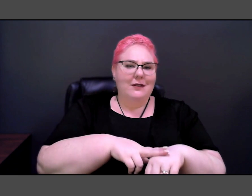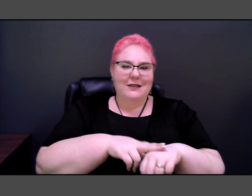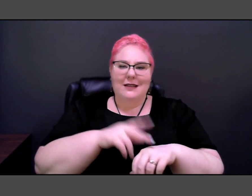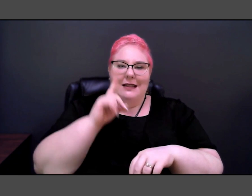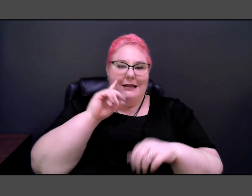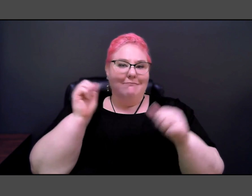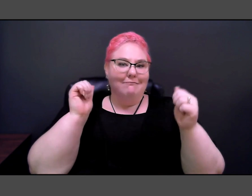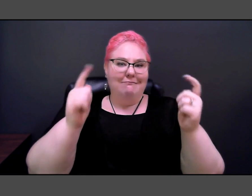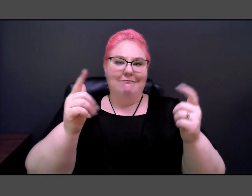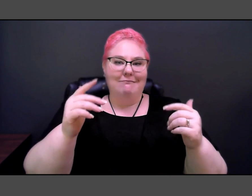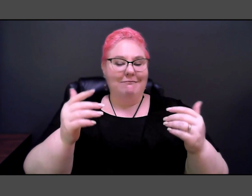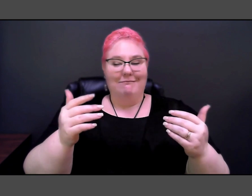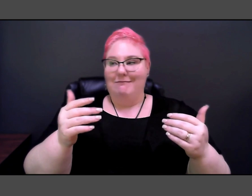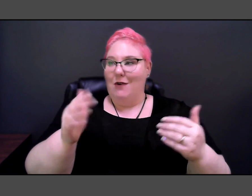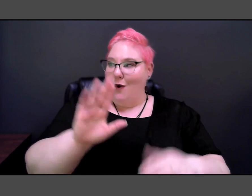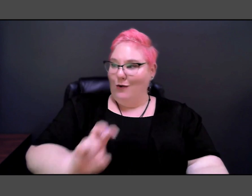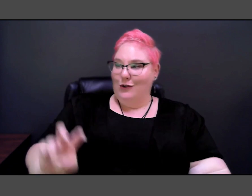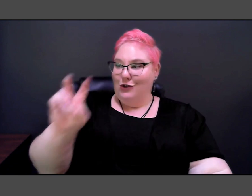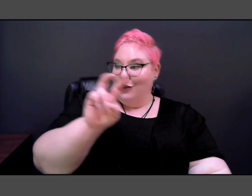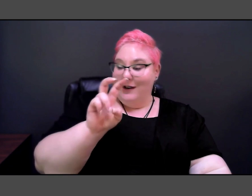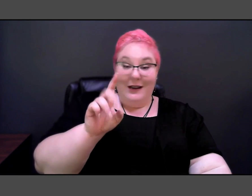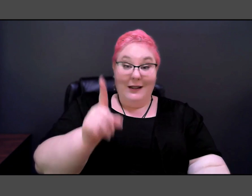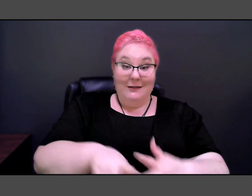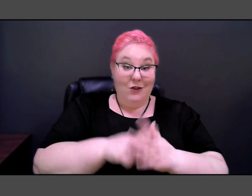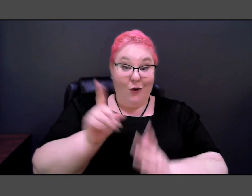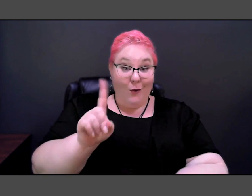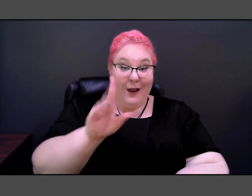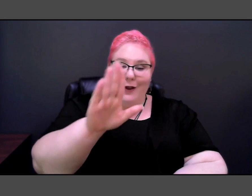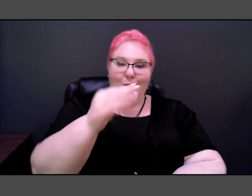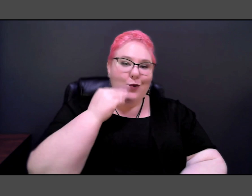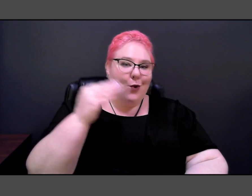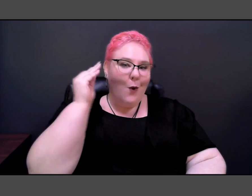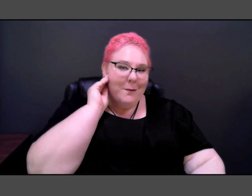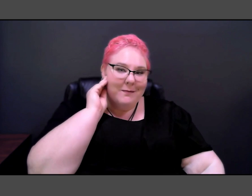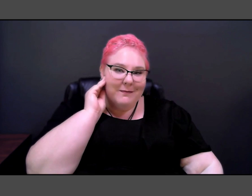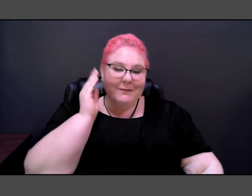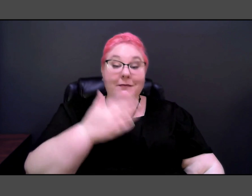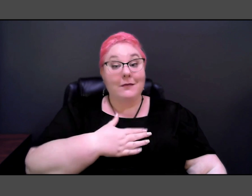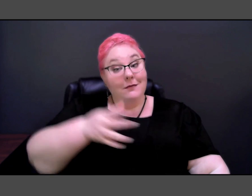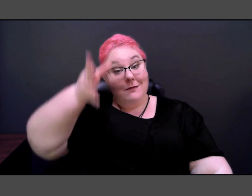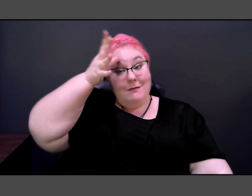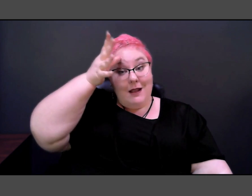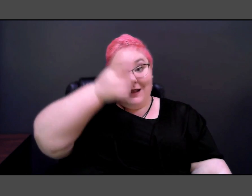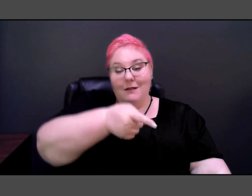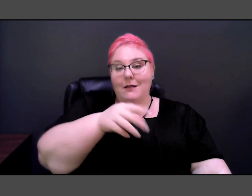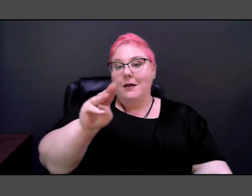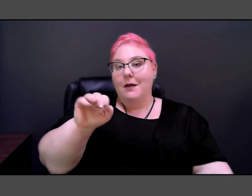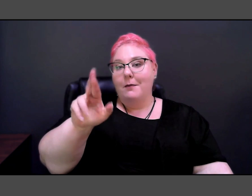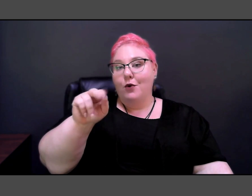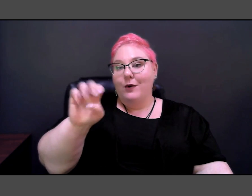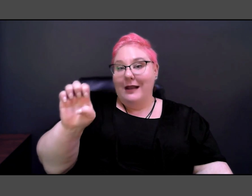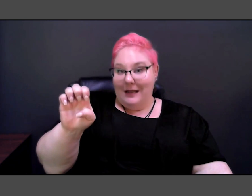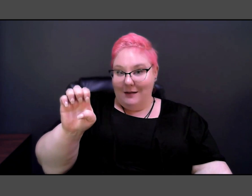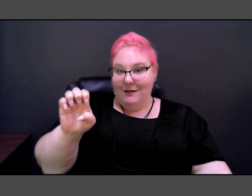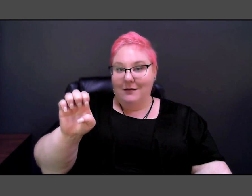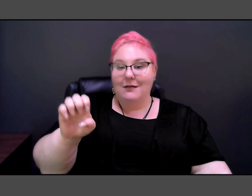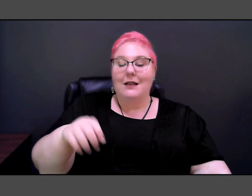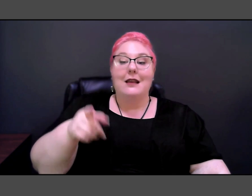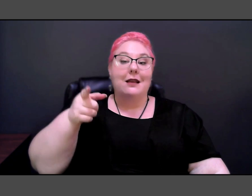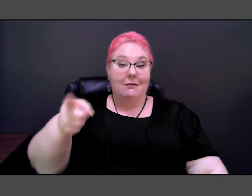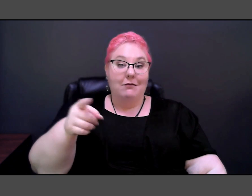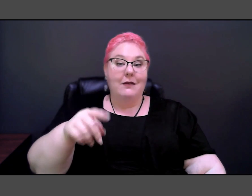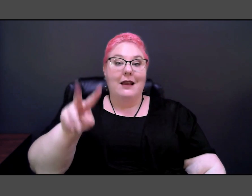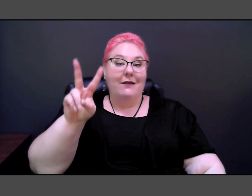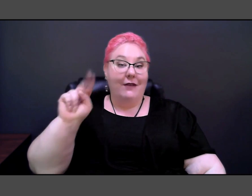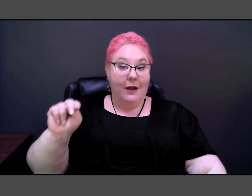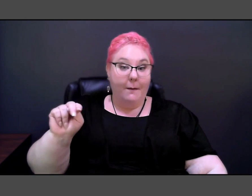you're raised. And my dad was a career Marine. He was a combat Marine in Vietnam. My mother, they